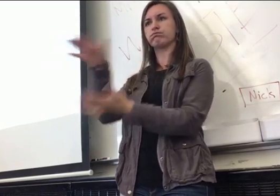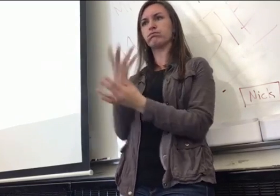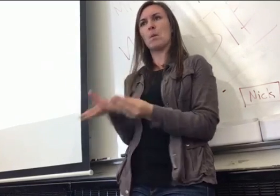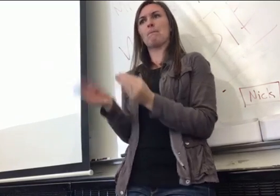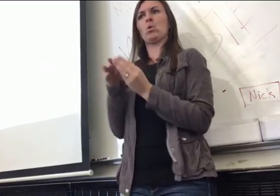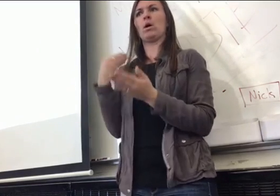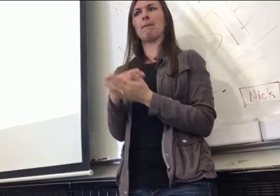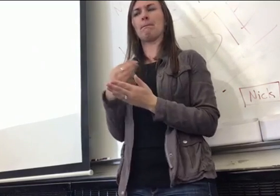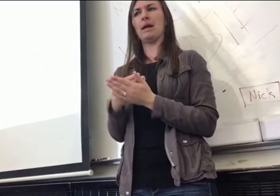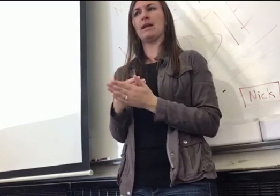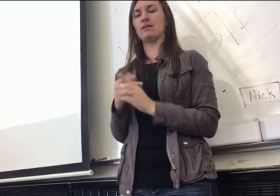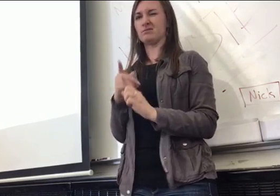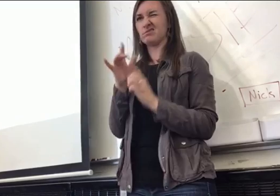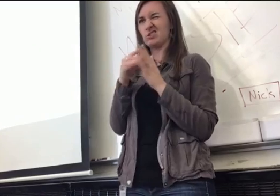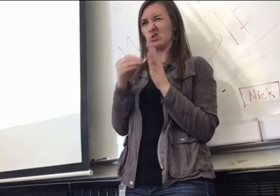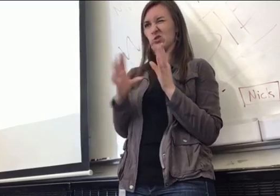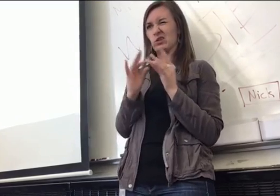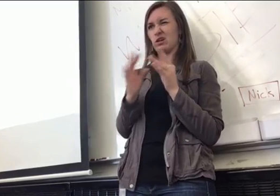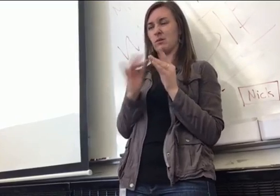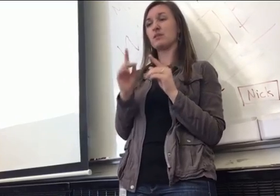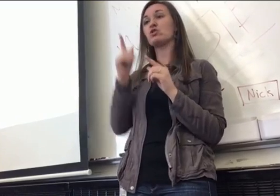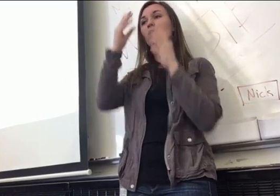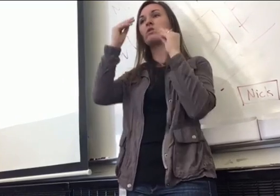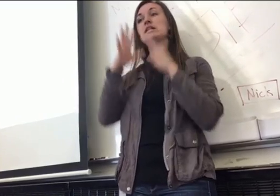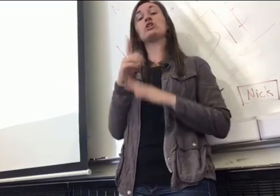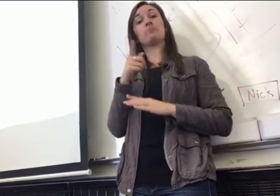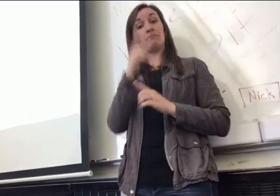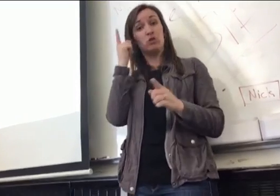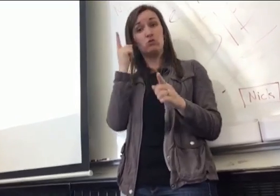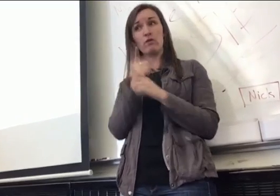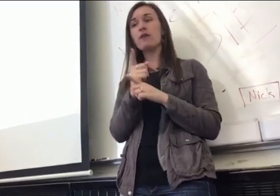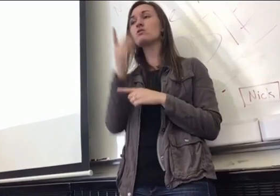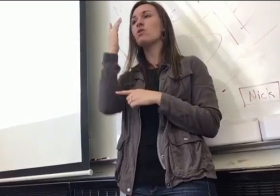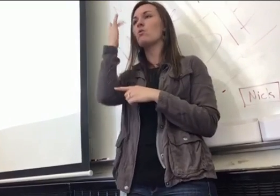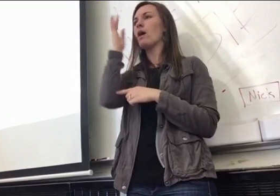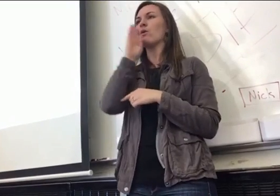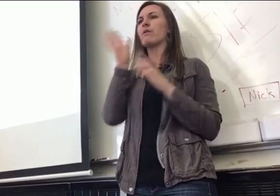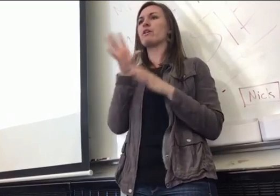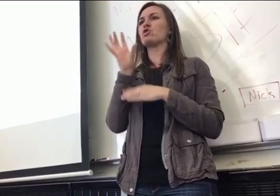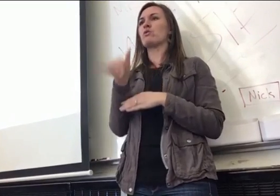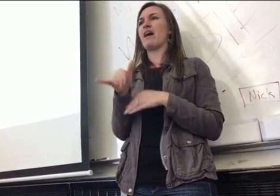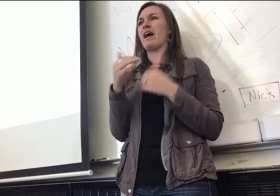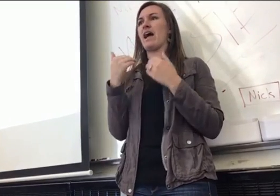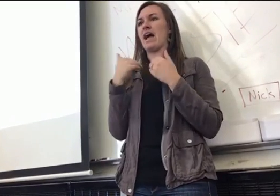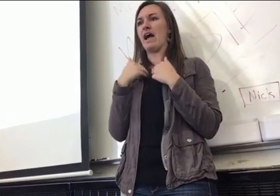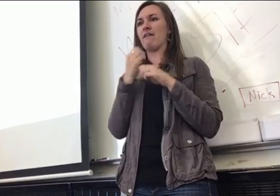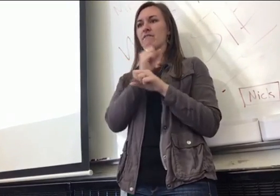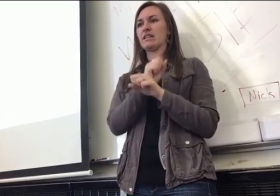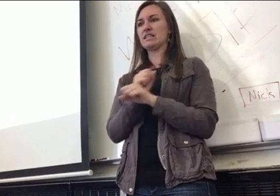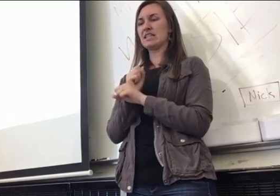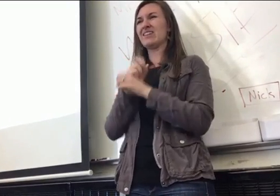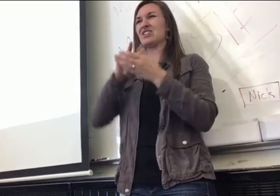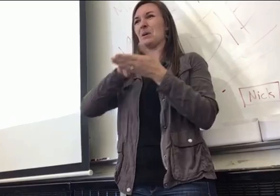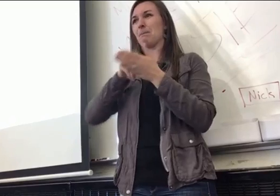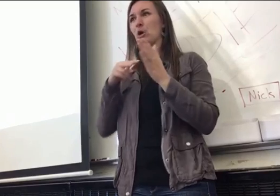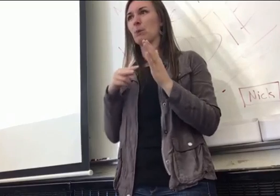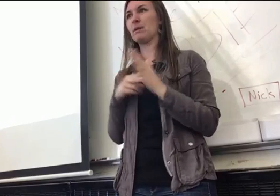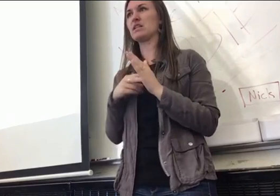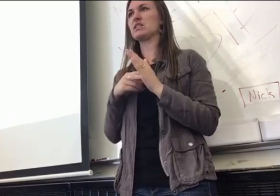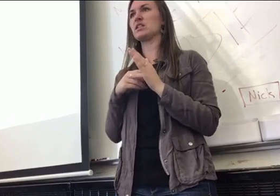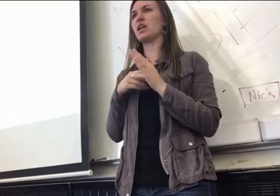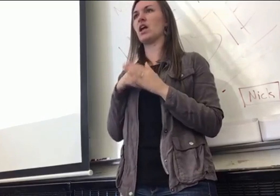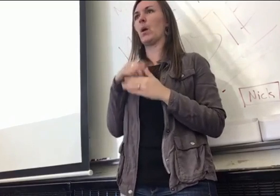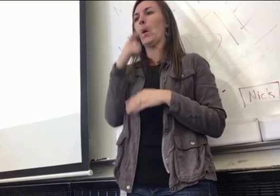basically talking about why would they do this? Why would they make their slaves pretty much purposely less